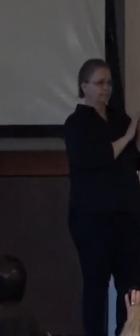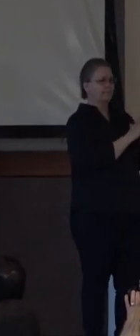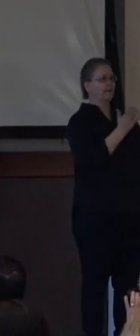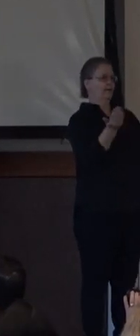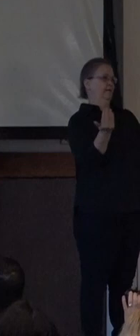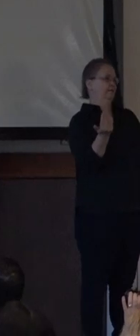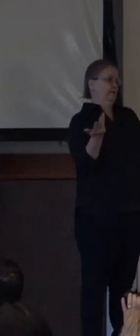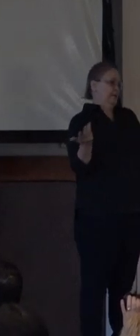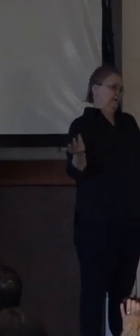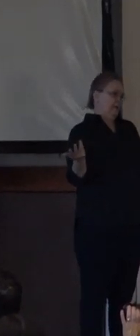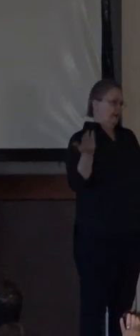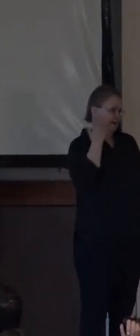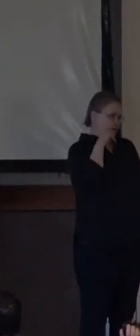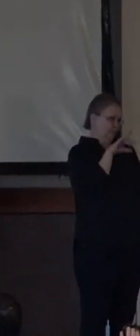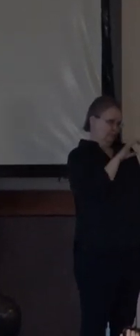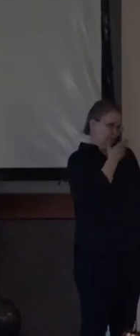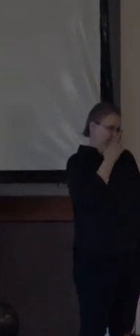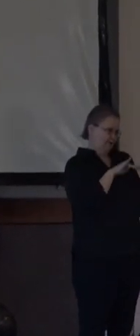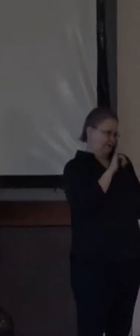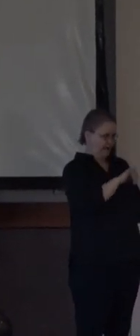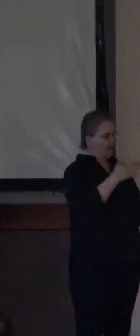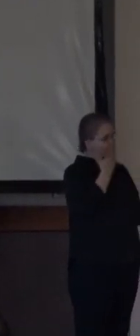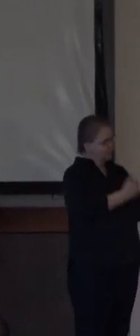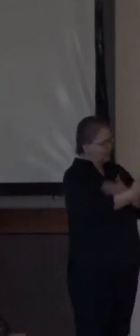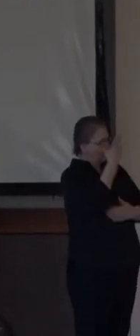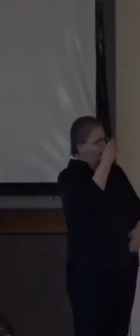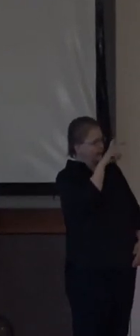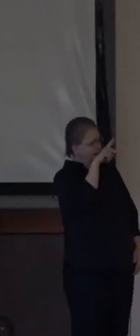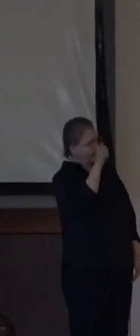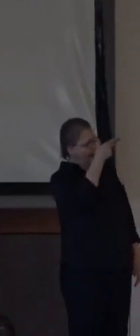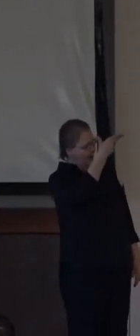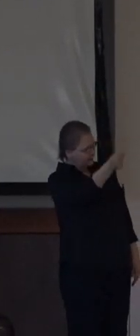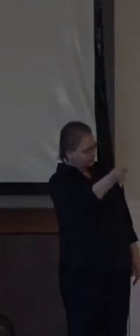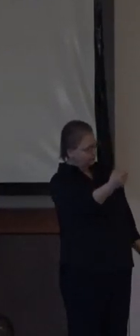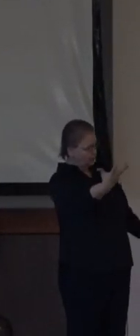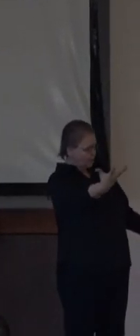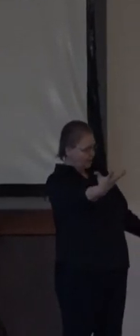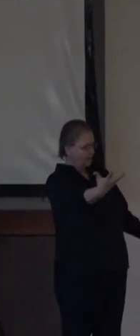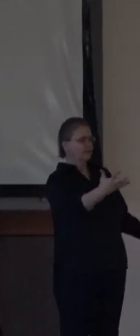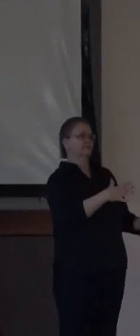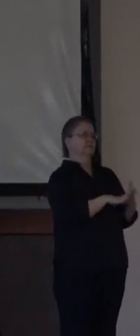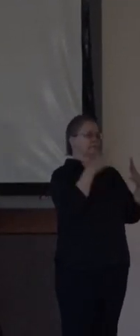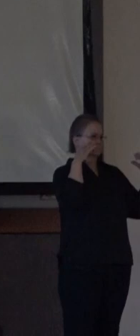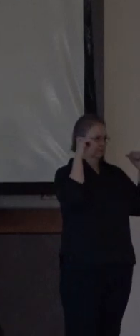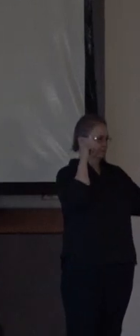Come on, I know it's early, but you can do a little better than that. Good morning, HeLa High School.